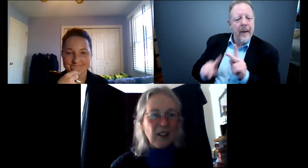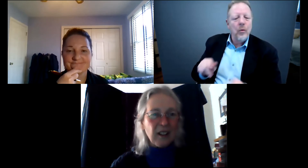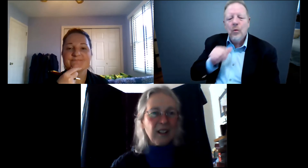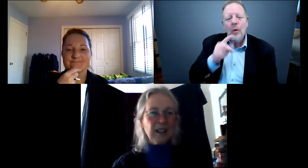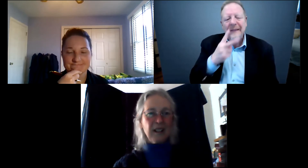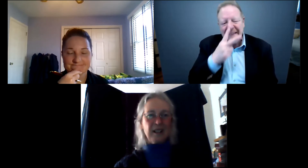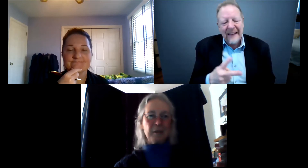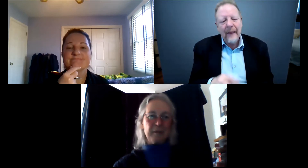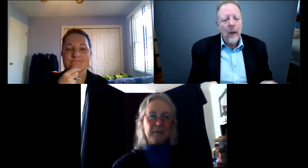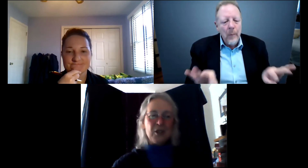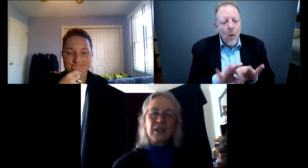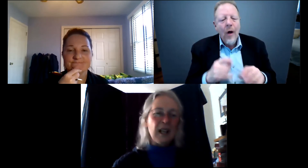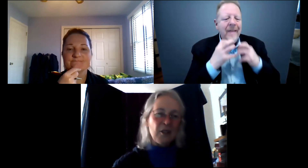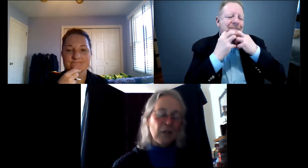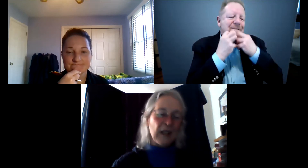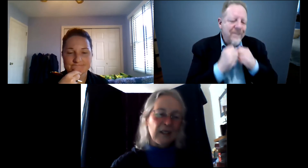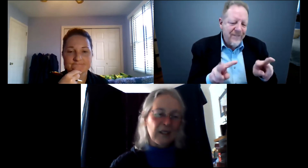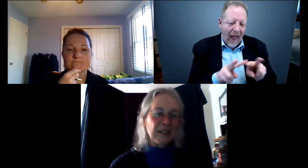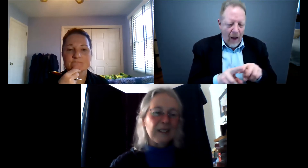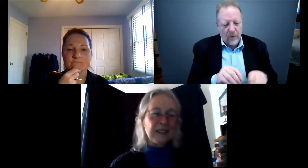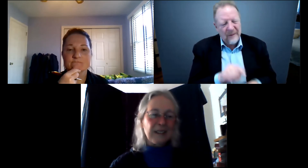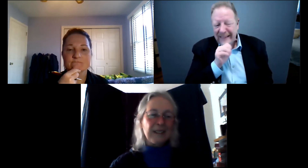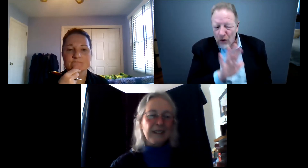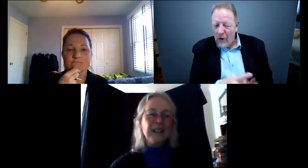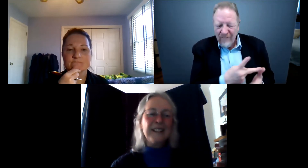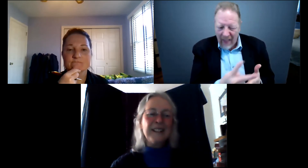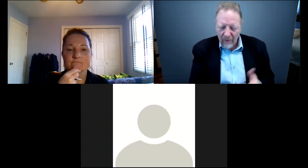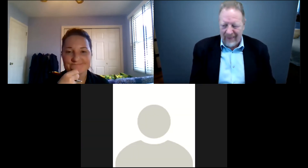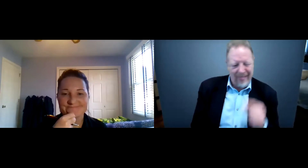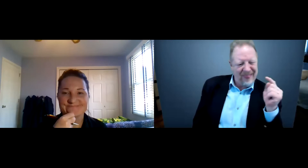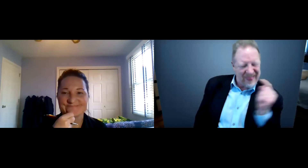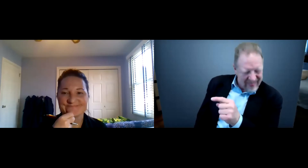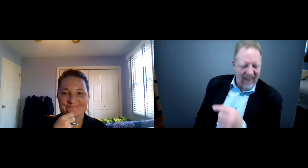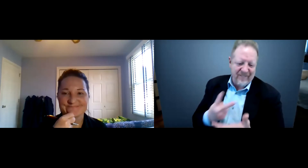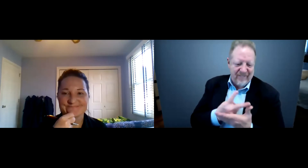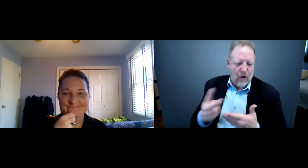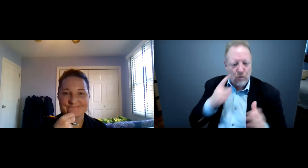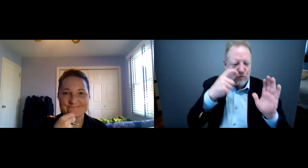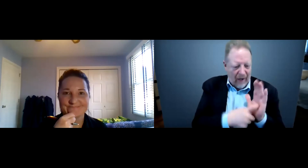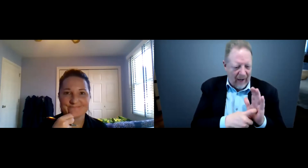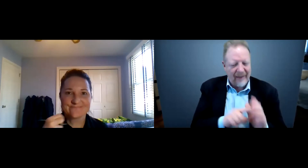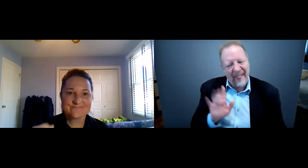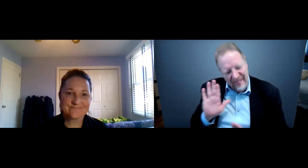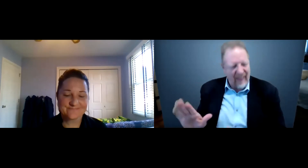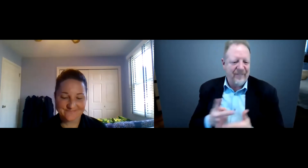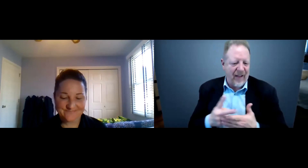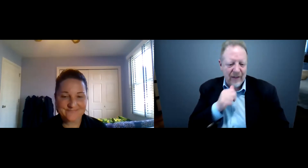value there. Certainly not your failure. Just wanted to say that.